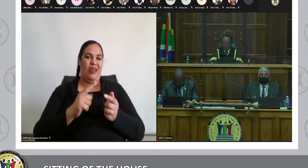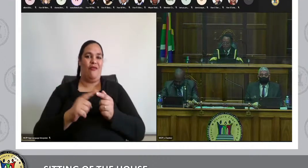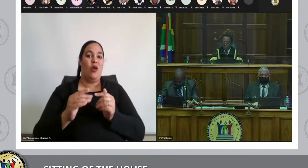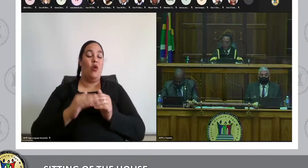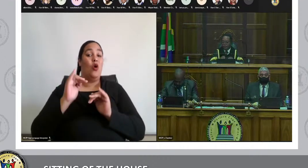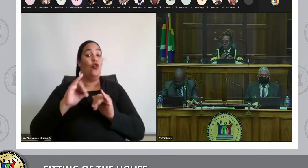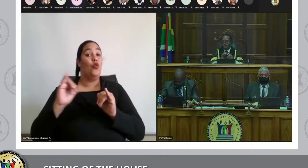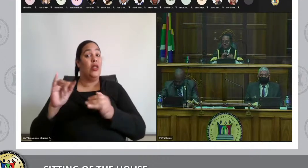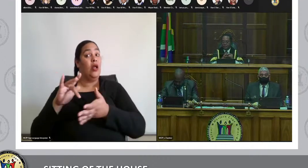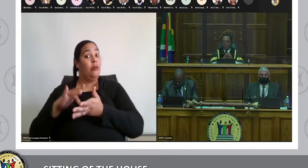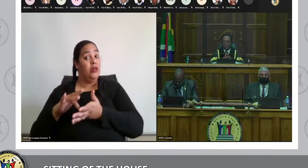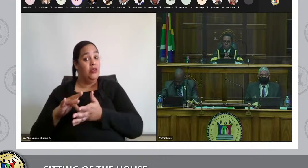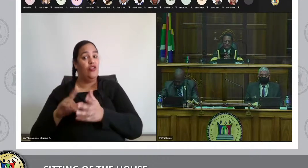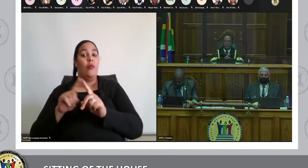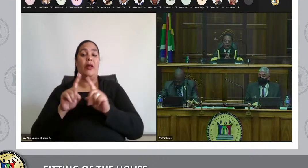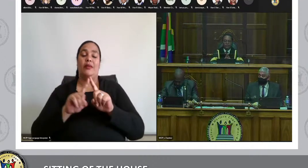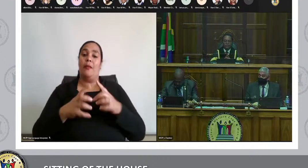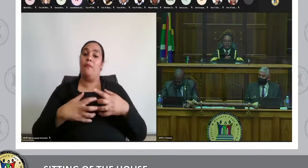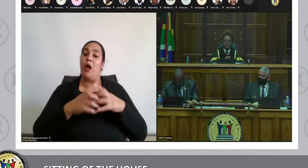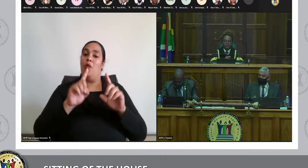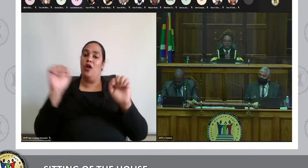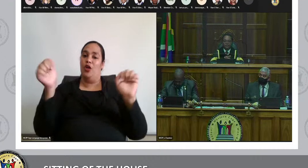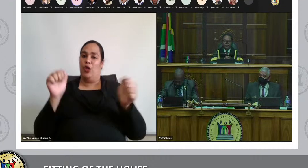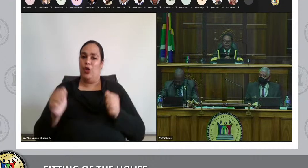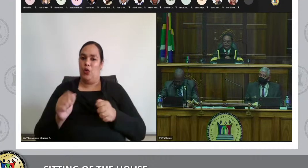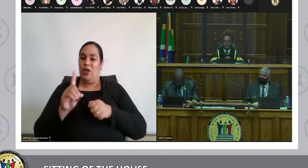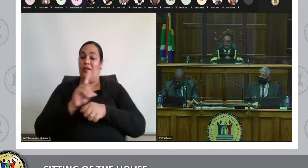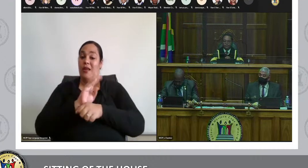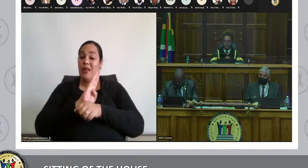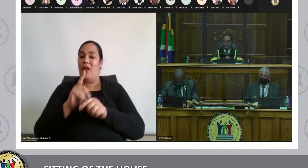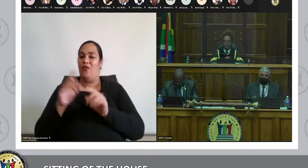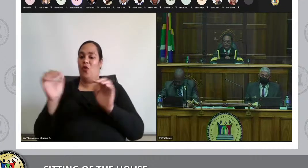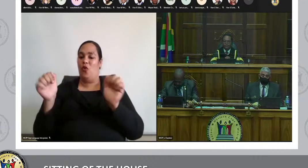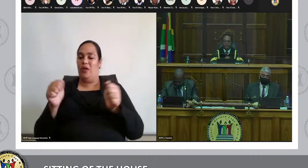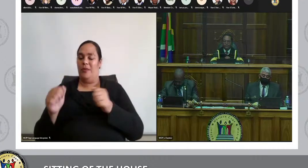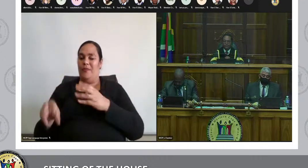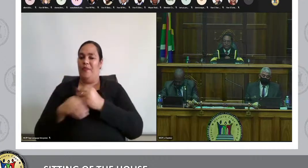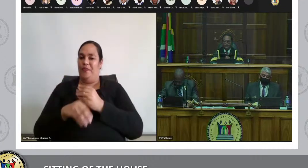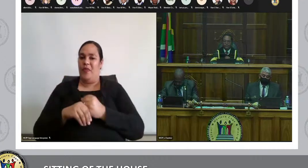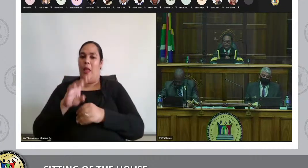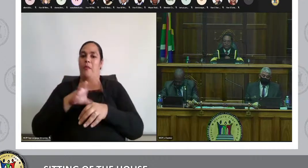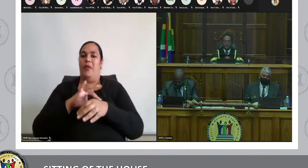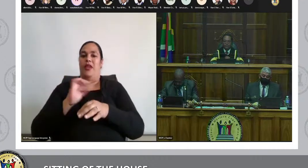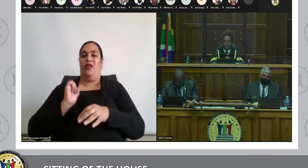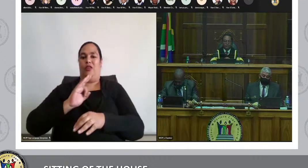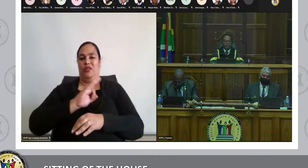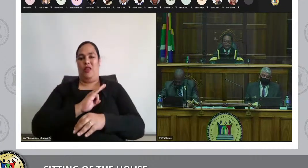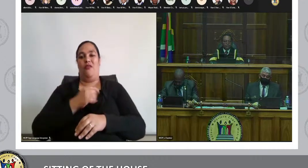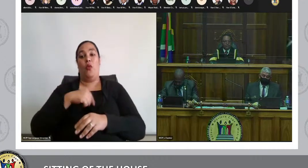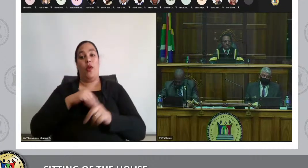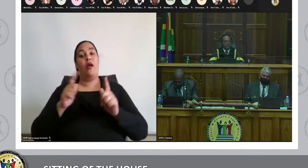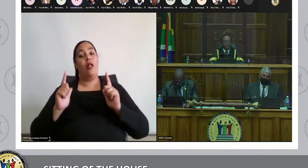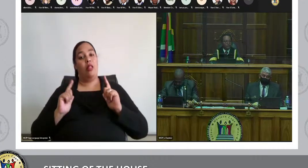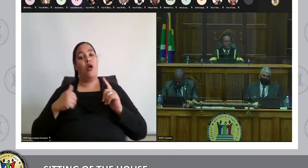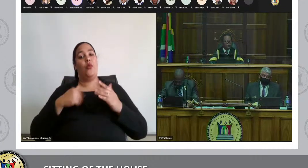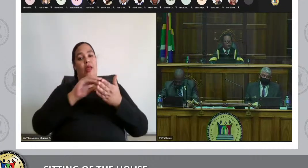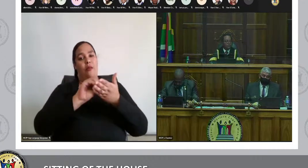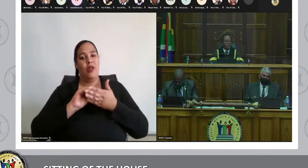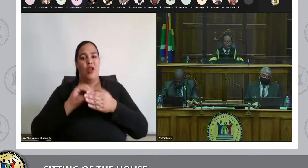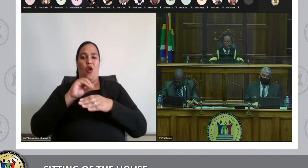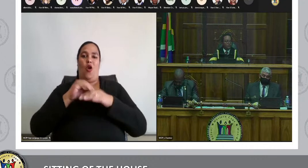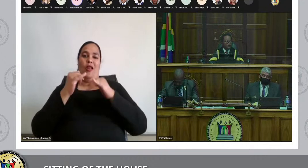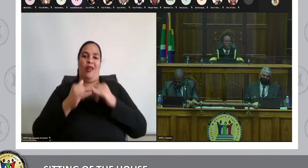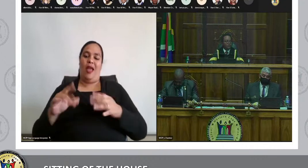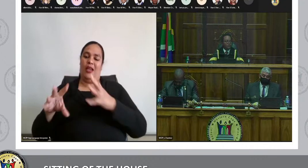posts. We have also established a recruitment database for additional COVID nurses and medical staff that will allow us to bring online